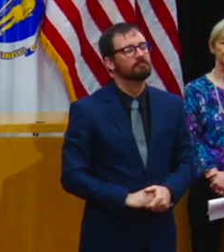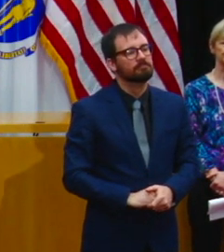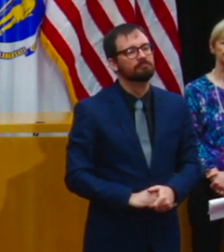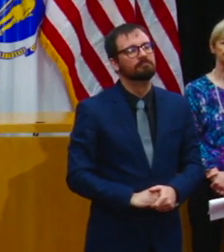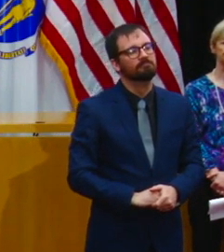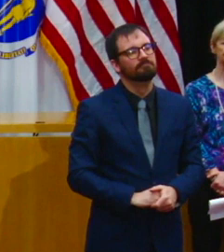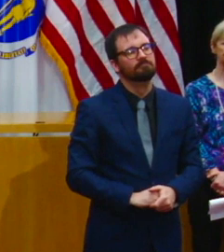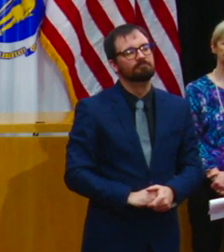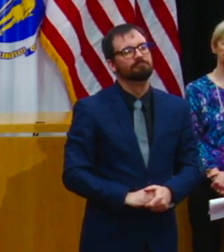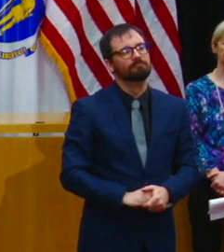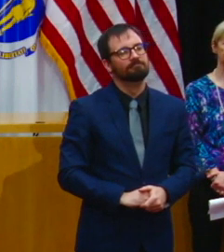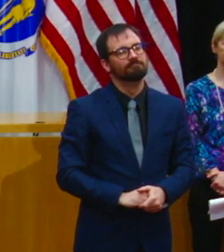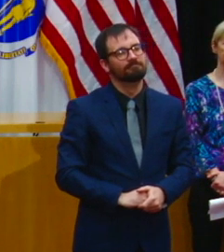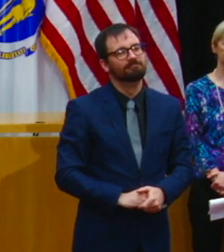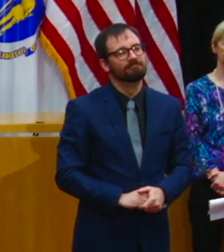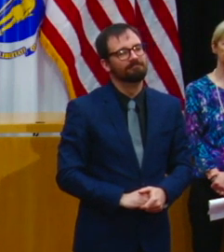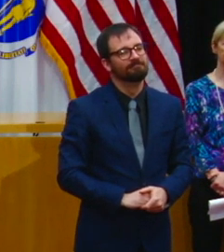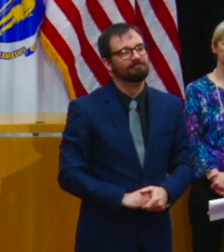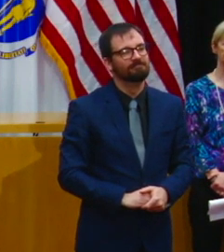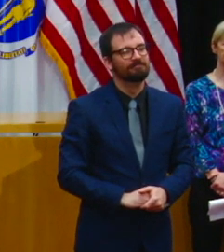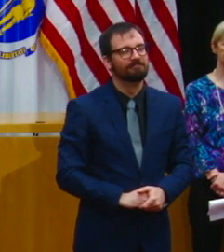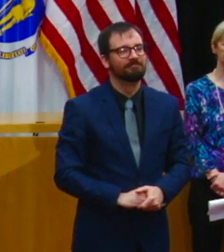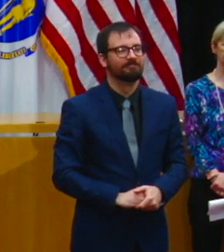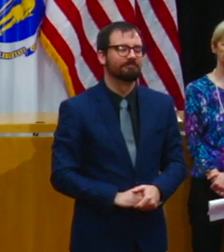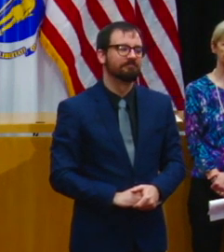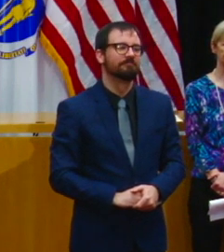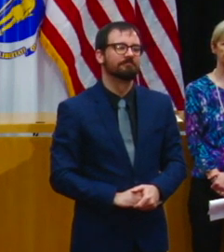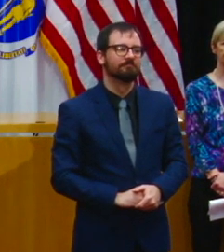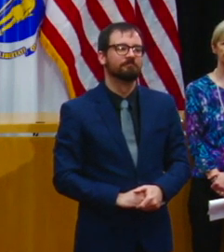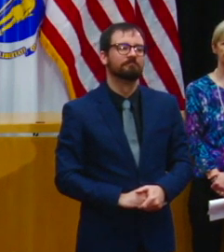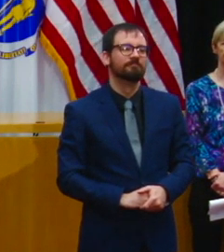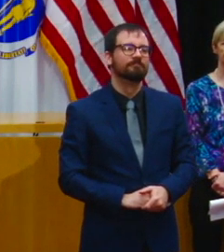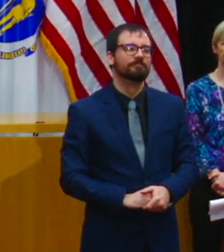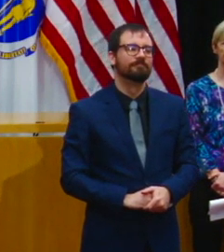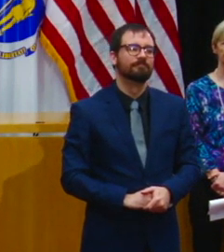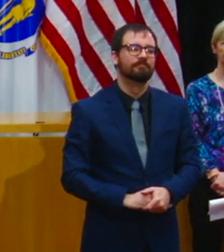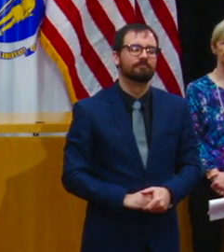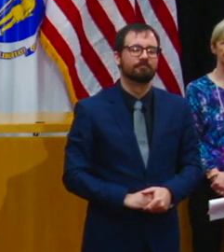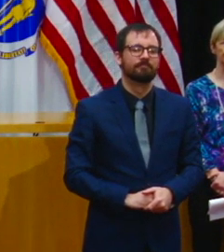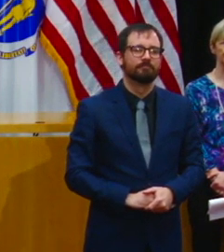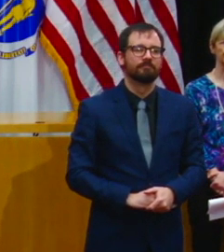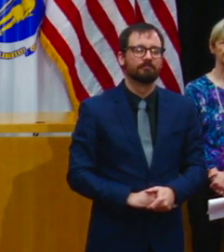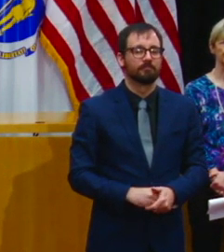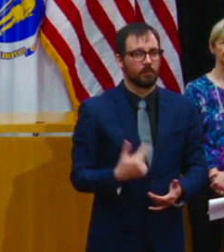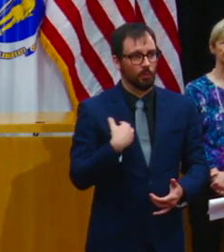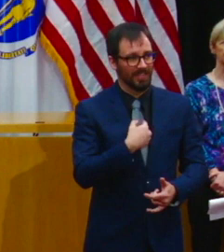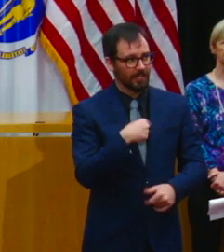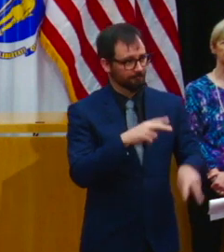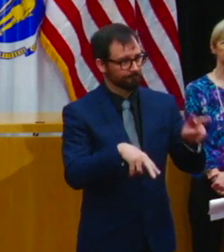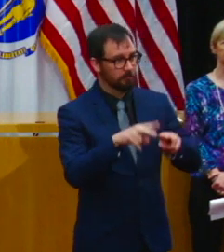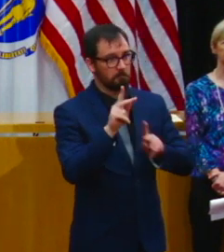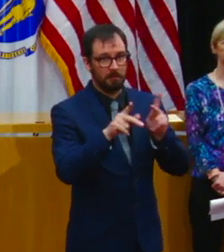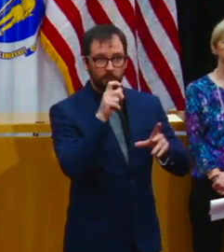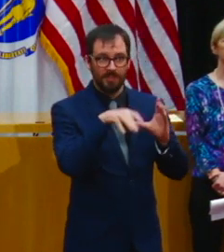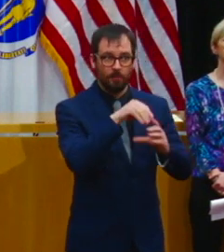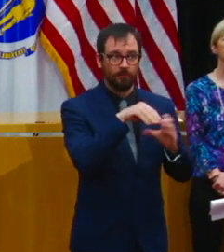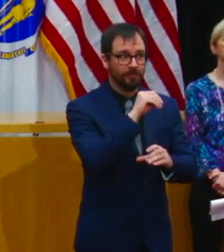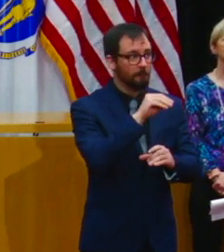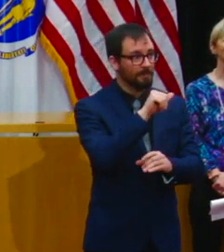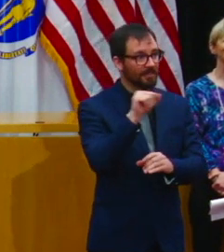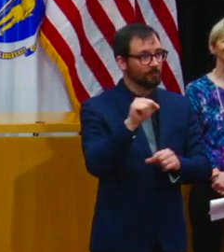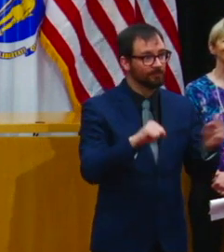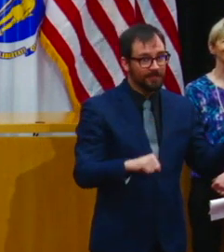of travelers visiting Massachusetts from other places. As I said, we're instructing all visitors arriving in